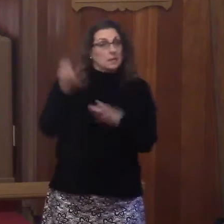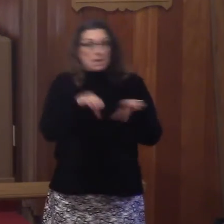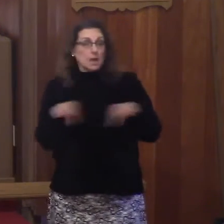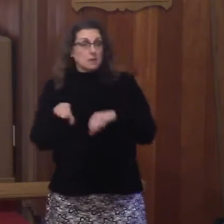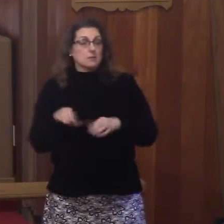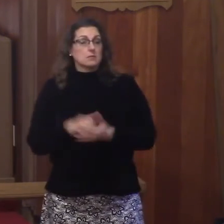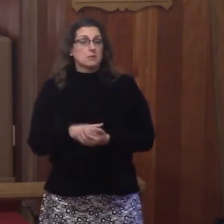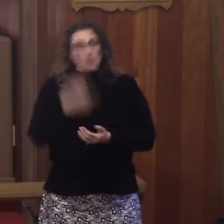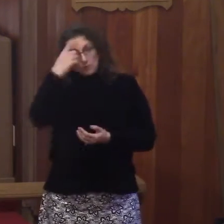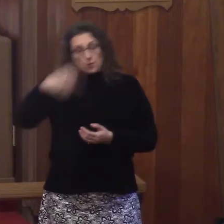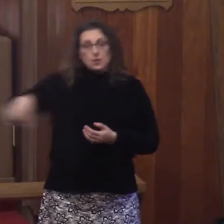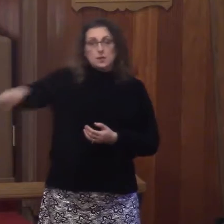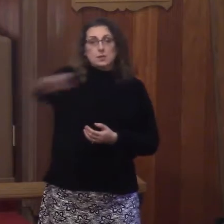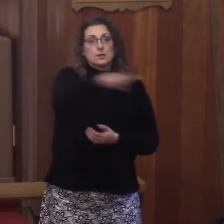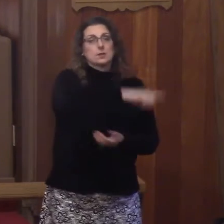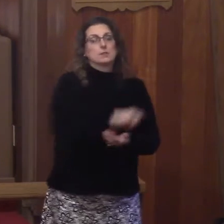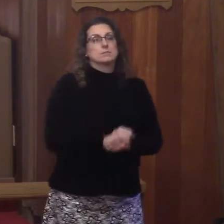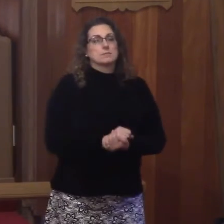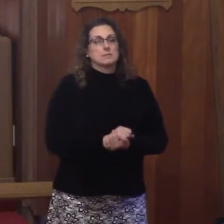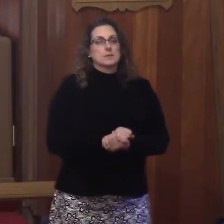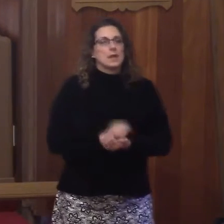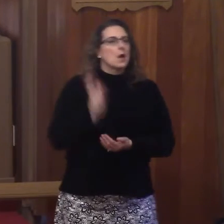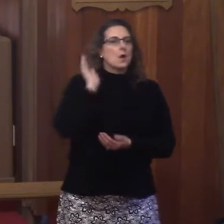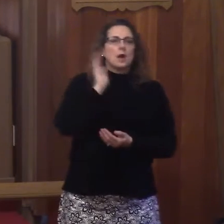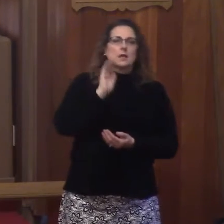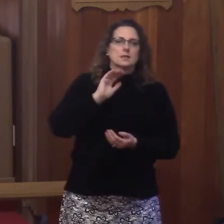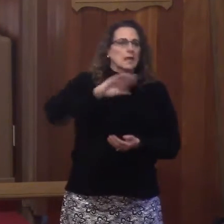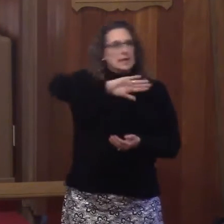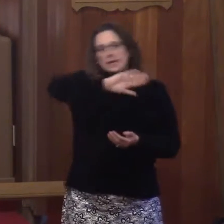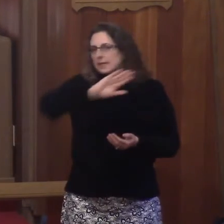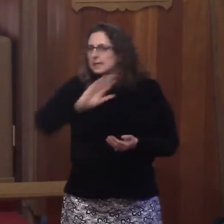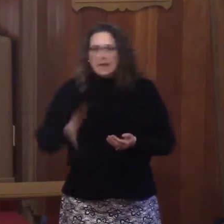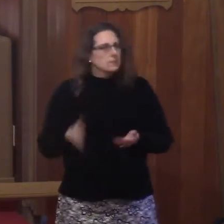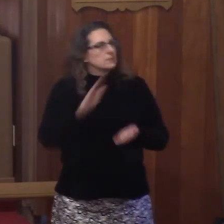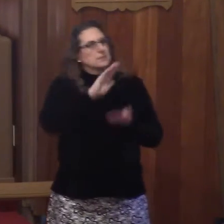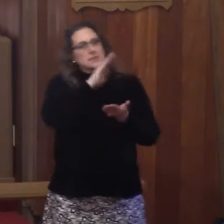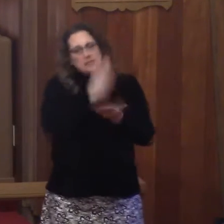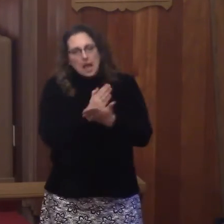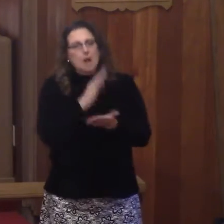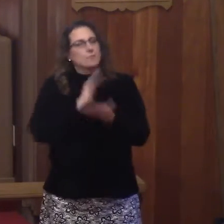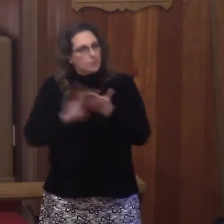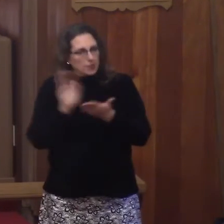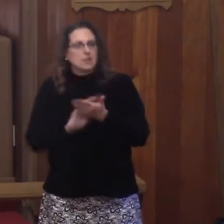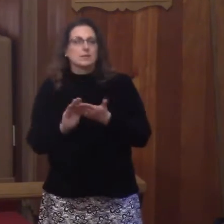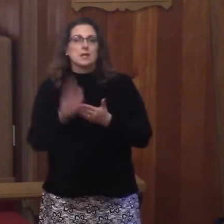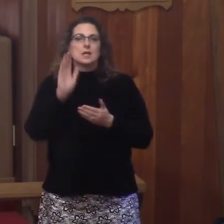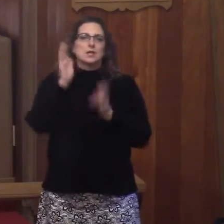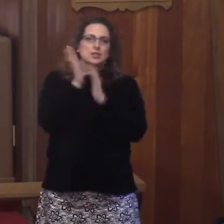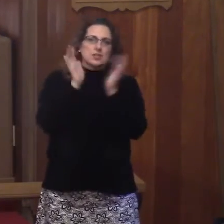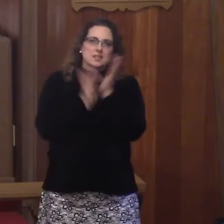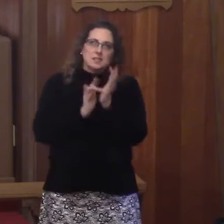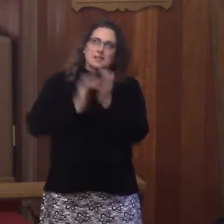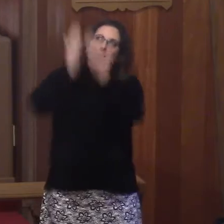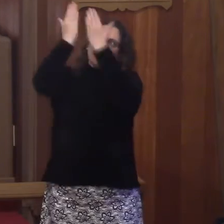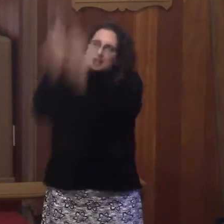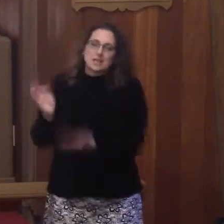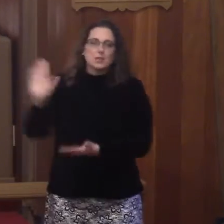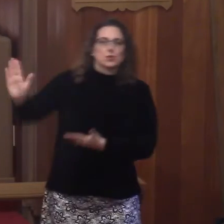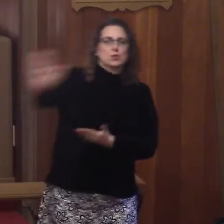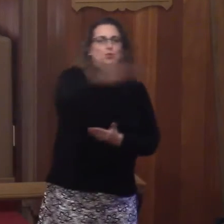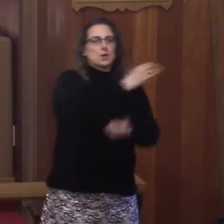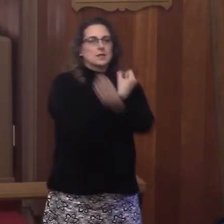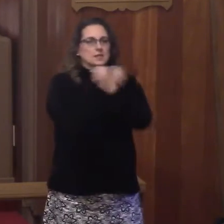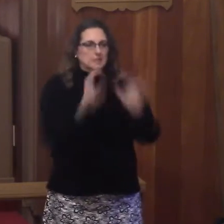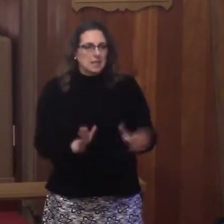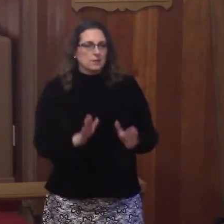never stop forgiving. Jesus is your Savior. And